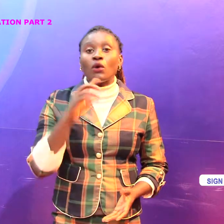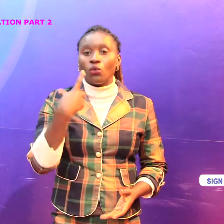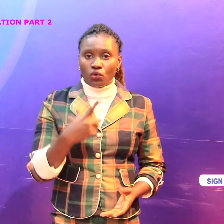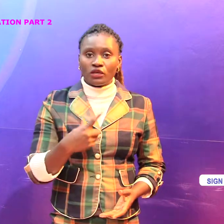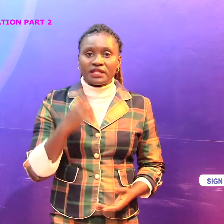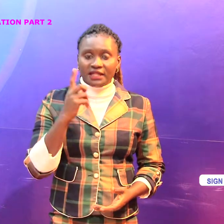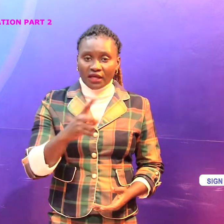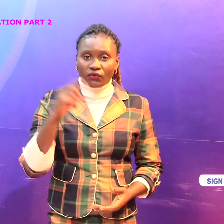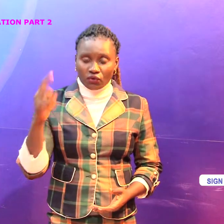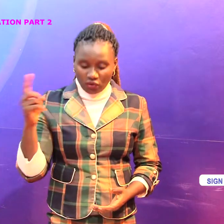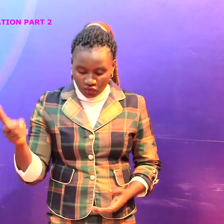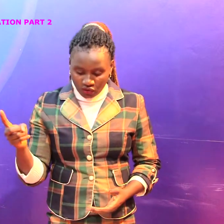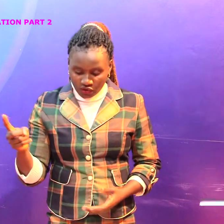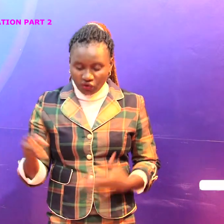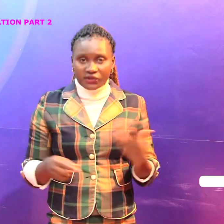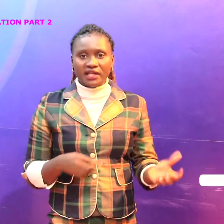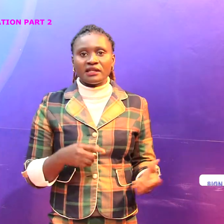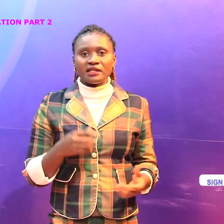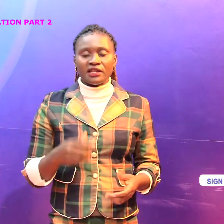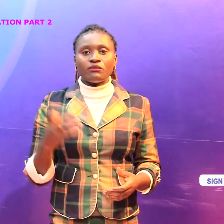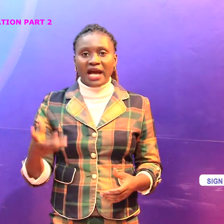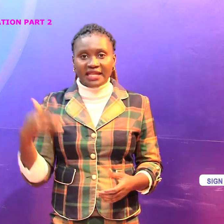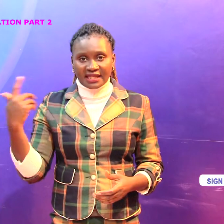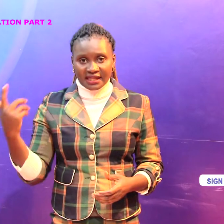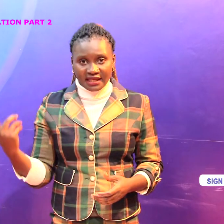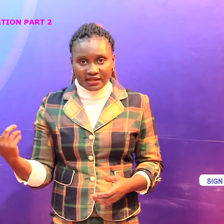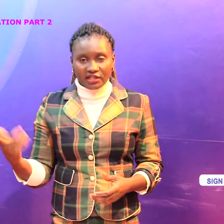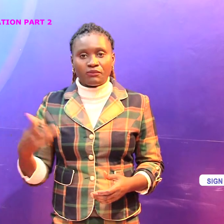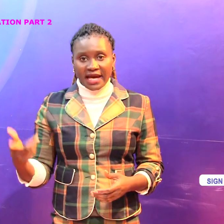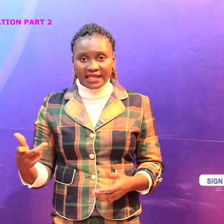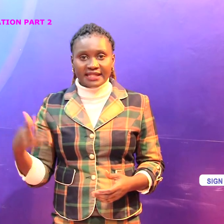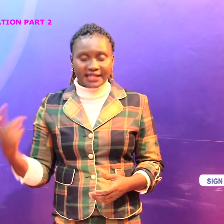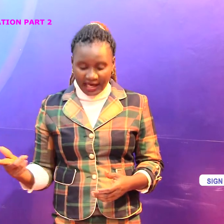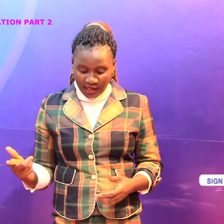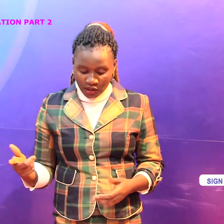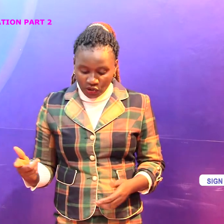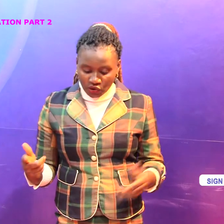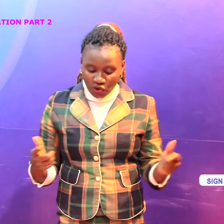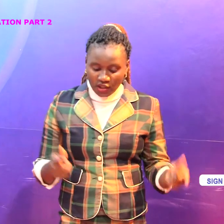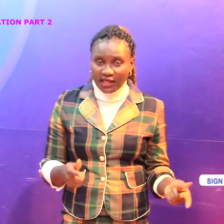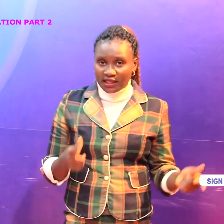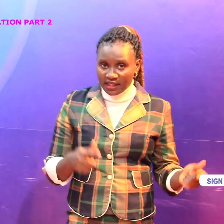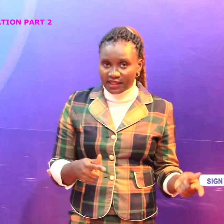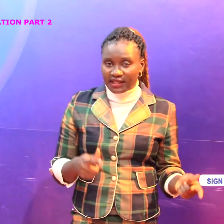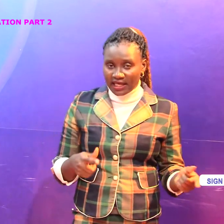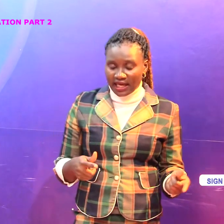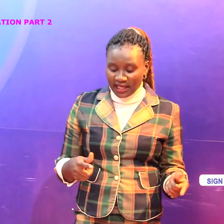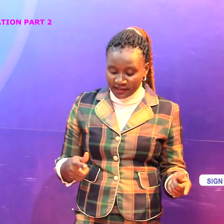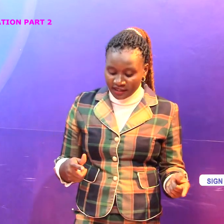who? Chief, you are who? So we said chief mine, Saka. So in this signed English,